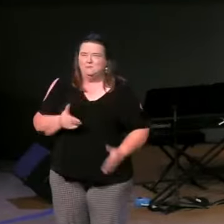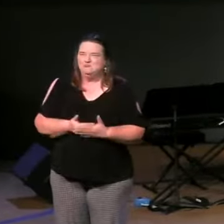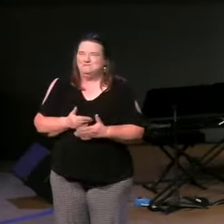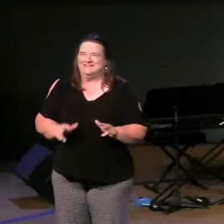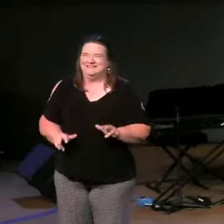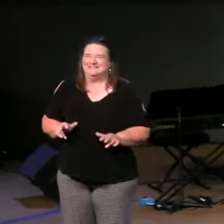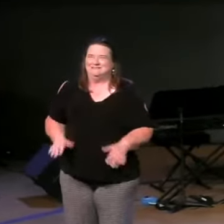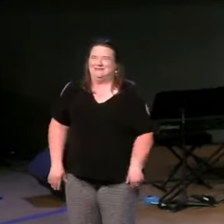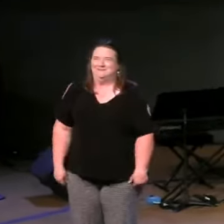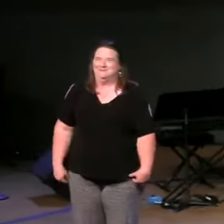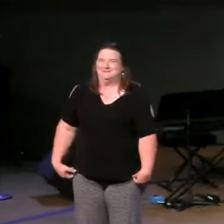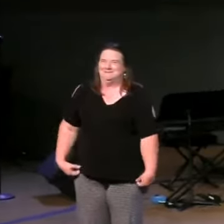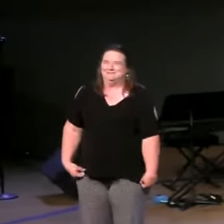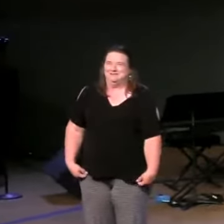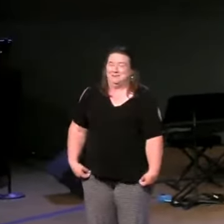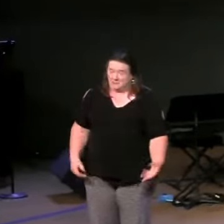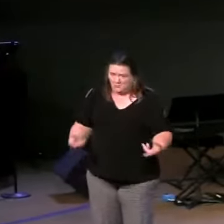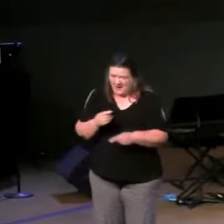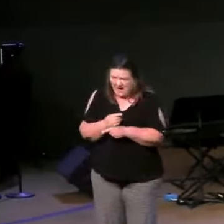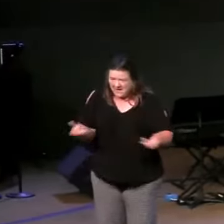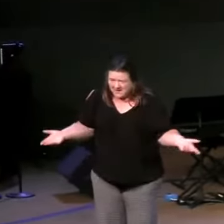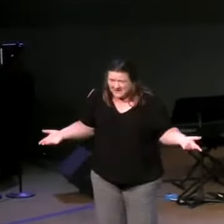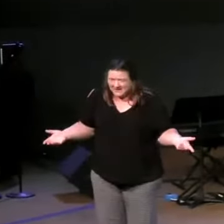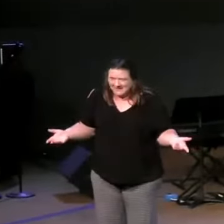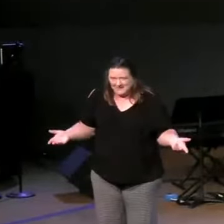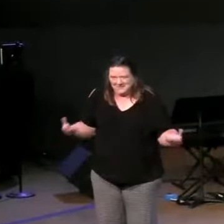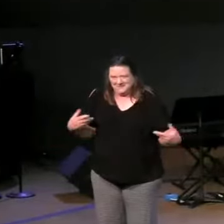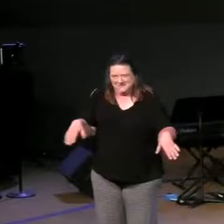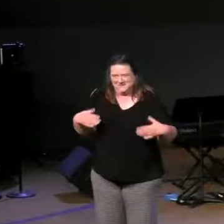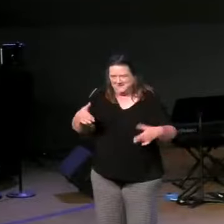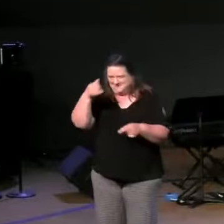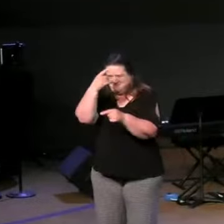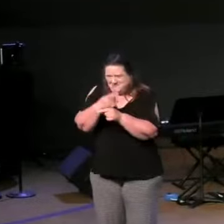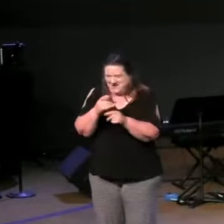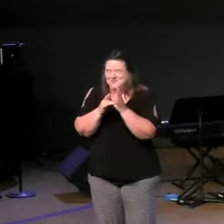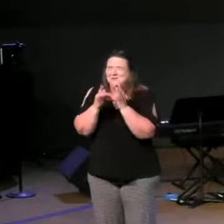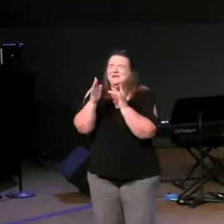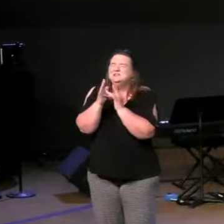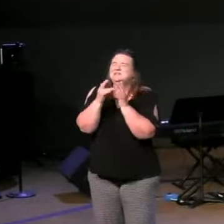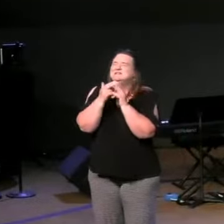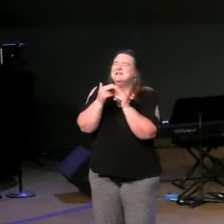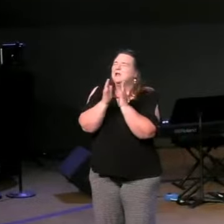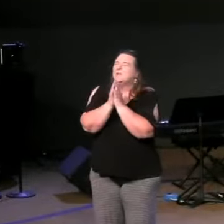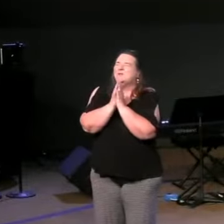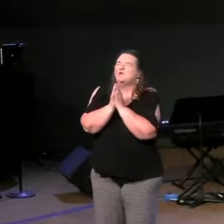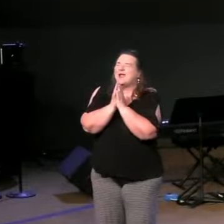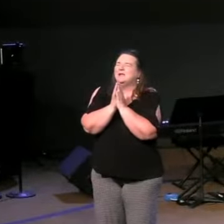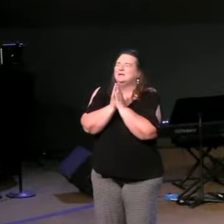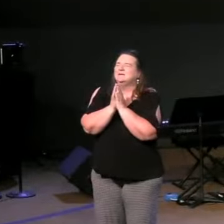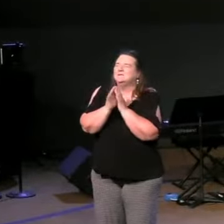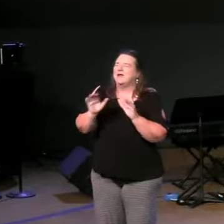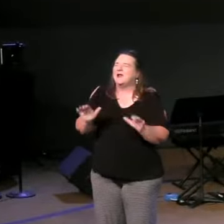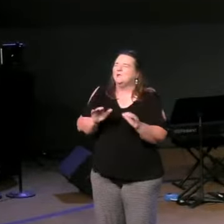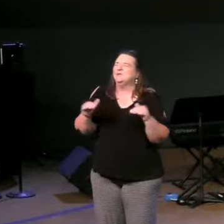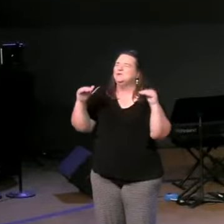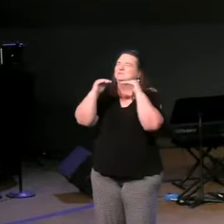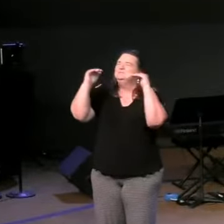me, you know? So, brother, in Jesus' name, I pray that I will do my